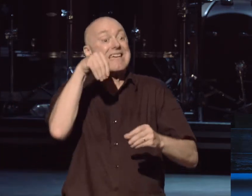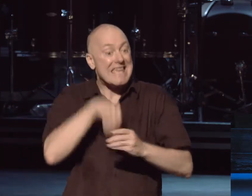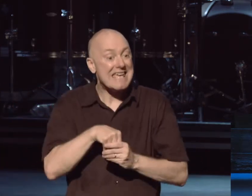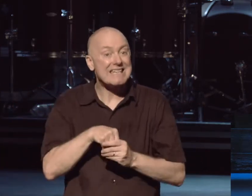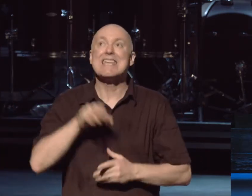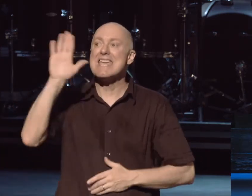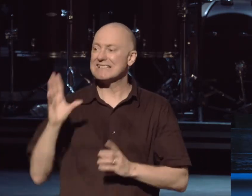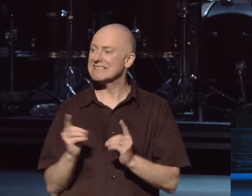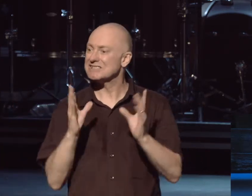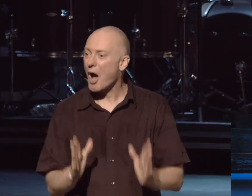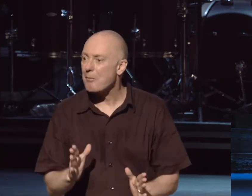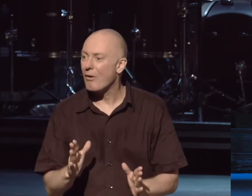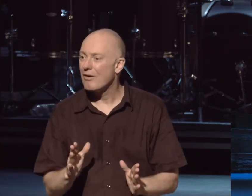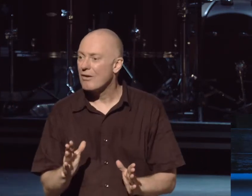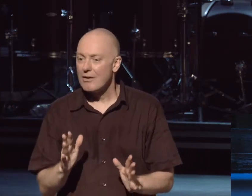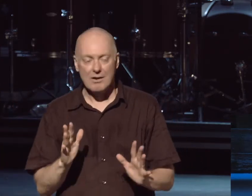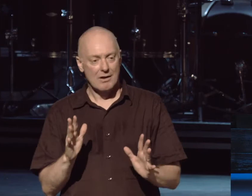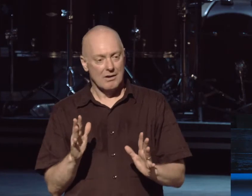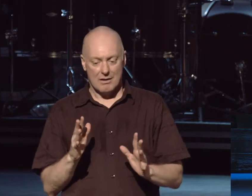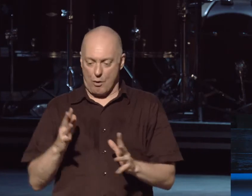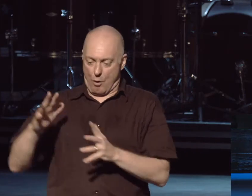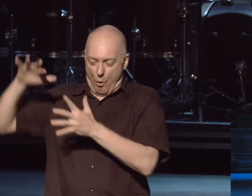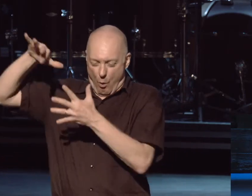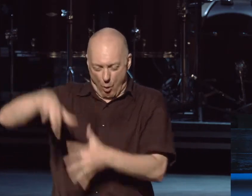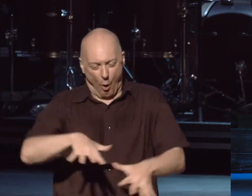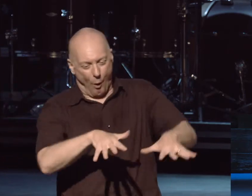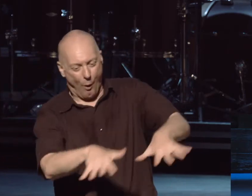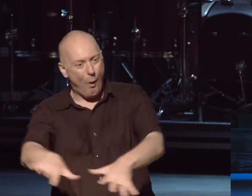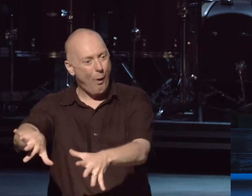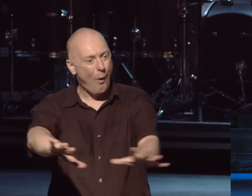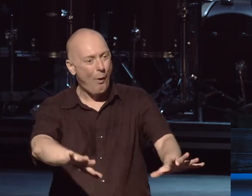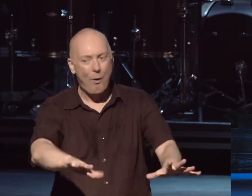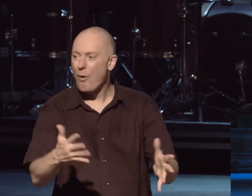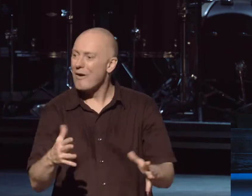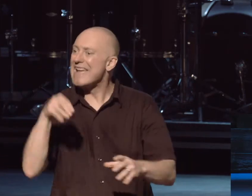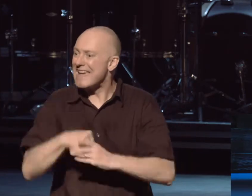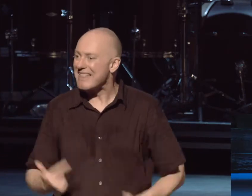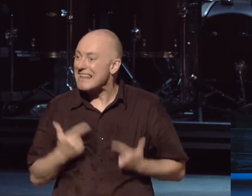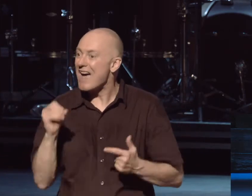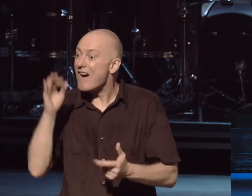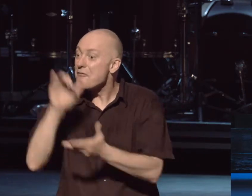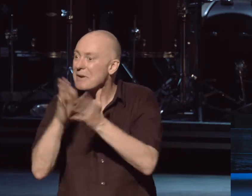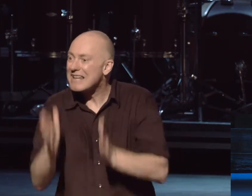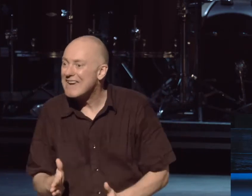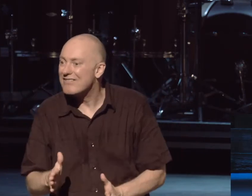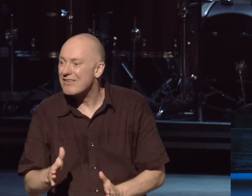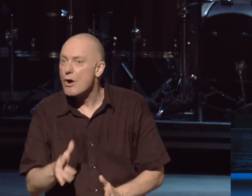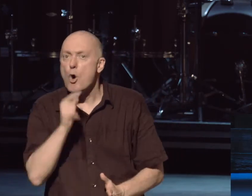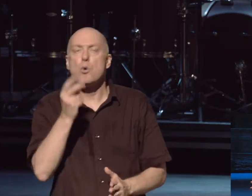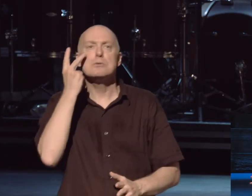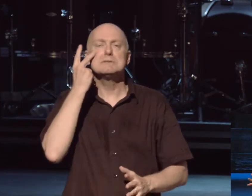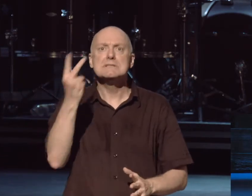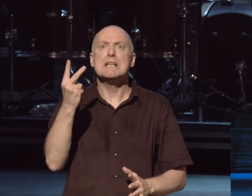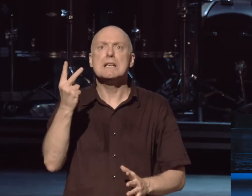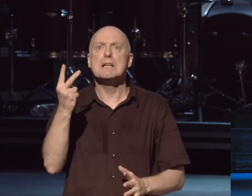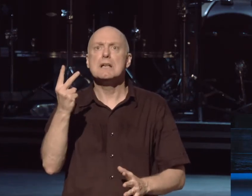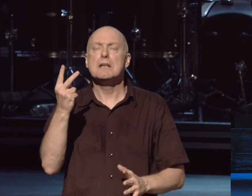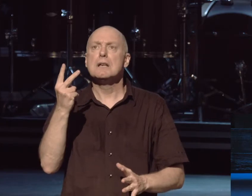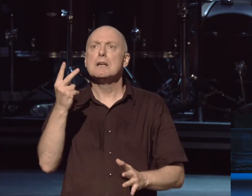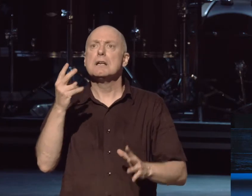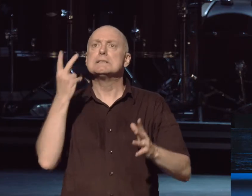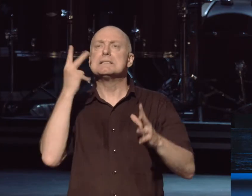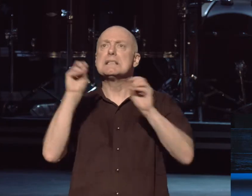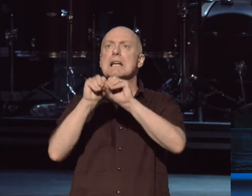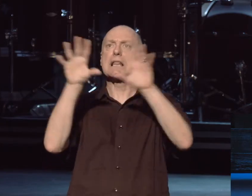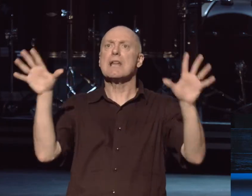his disciples. Heart flow rivers are to occur through the life of the believer who sees clearly and actively